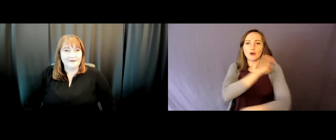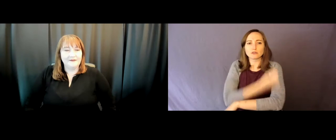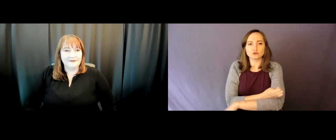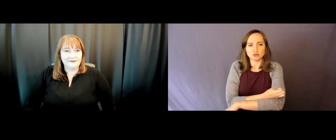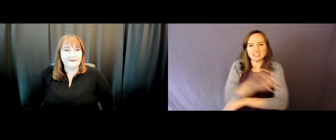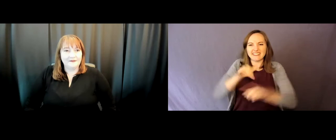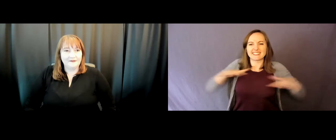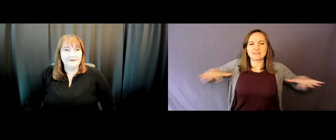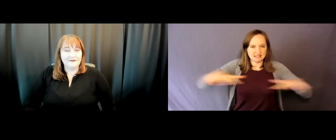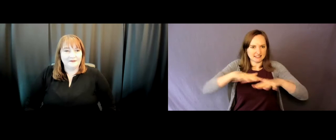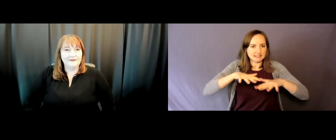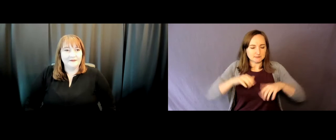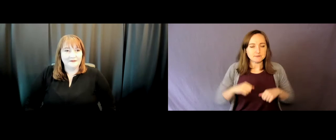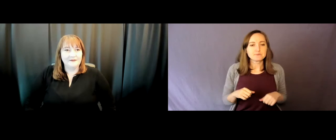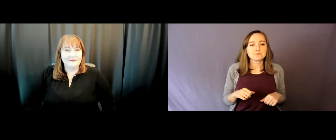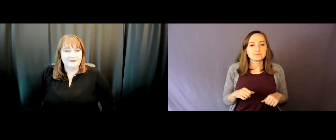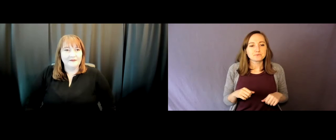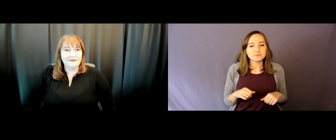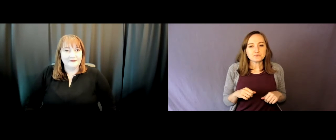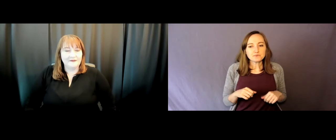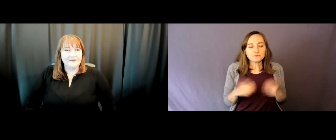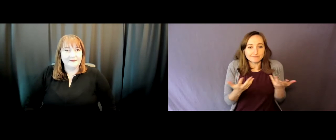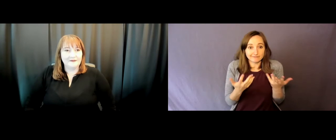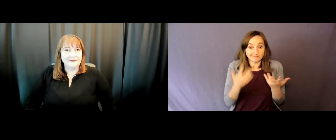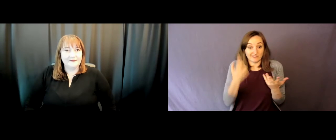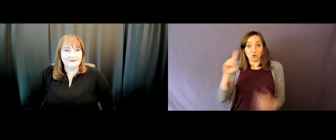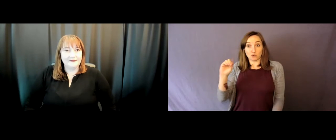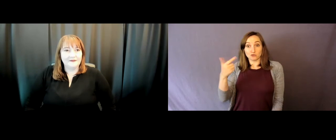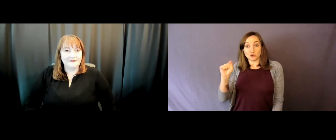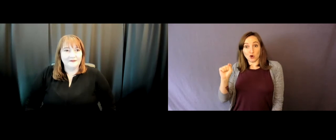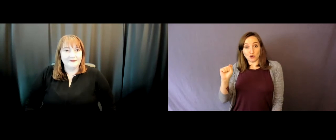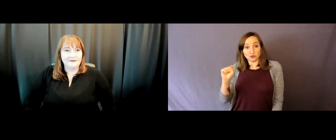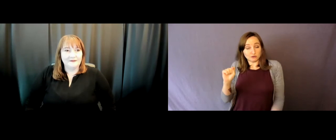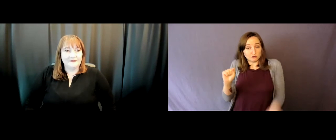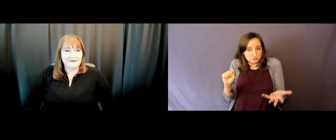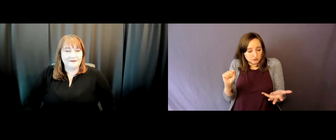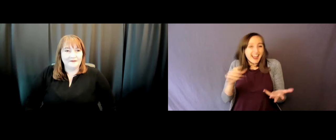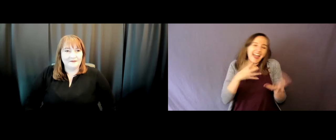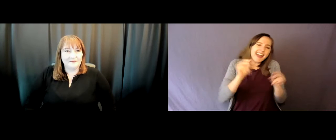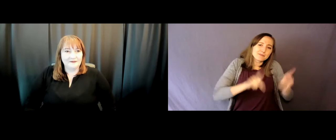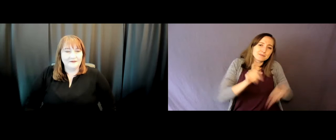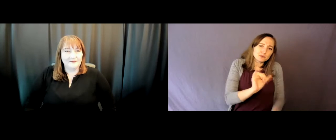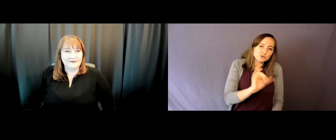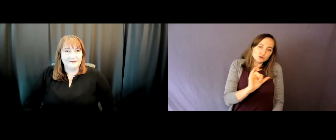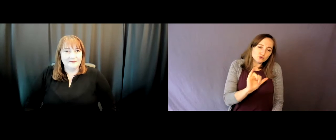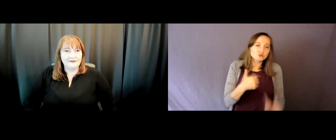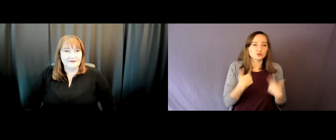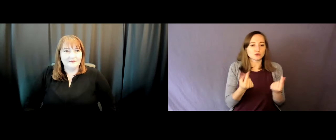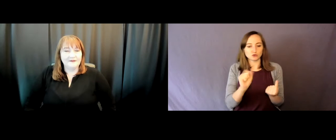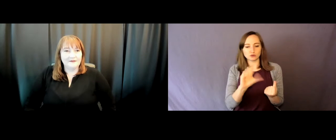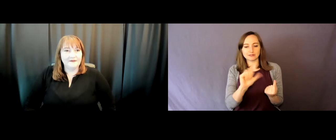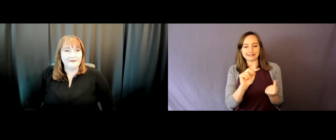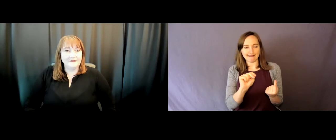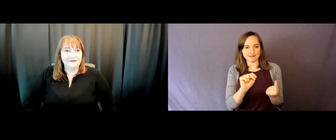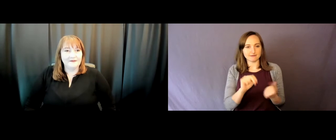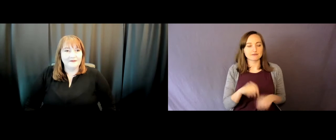space. And so basically how it works for dogs is that there is, and for humans too, I do a scan. And so